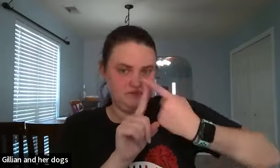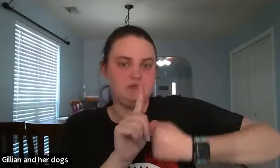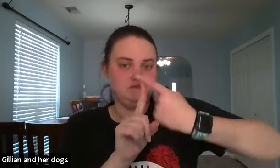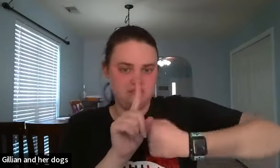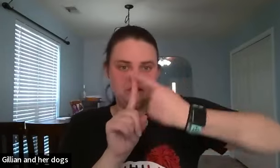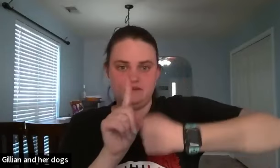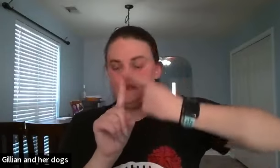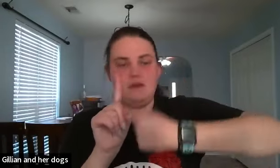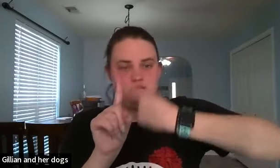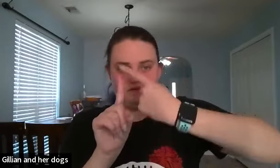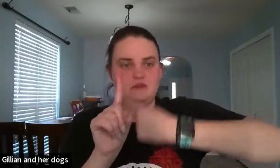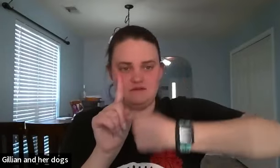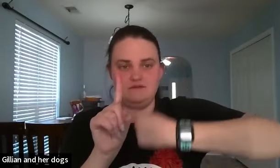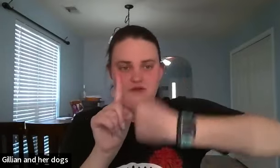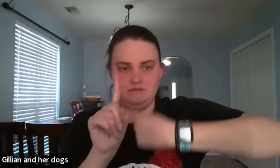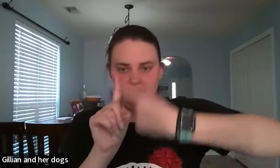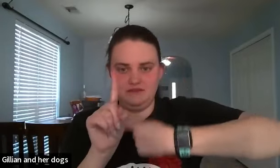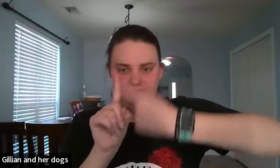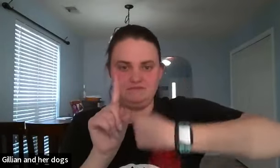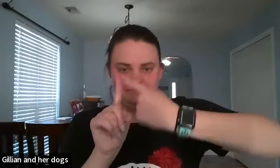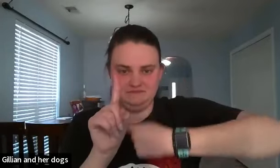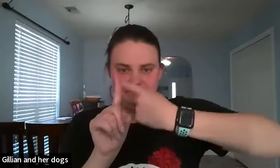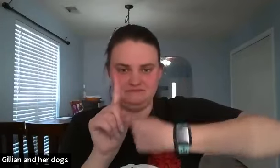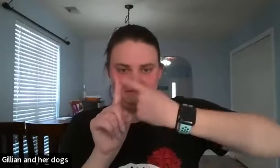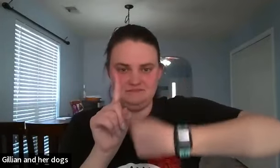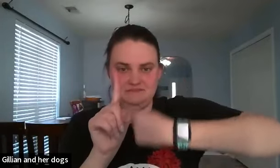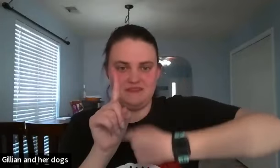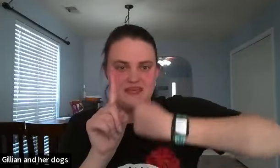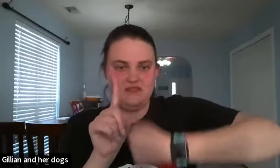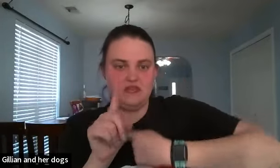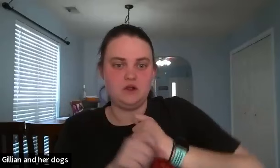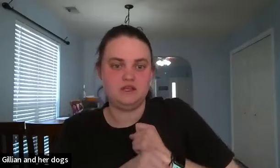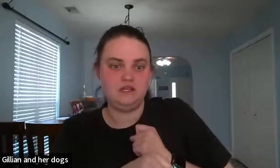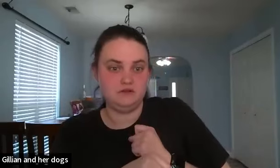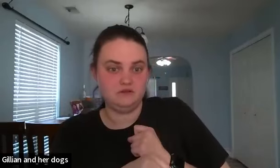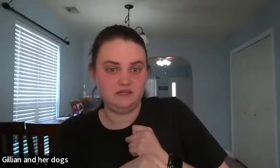monthly, just again, that bouncing back and forth monthly. Mm-hmm. And then our